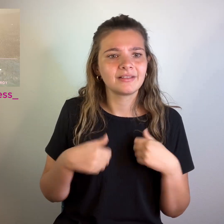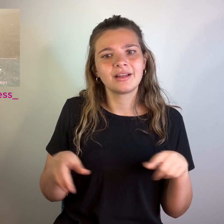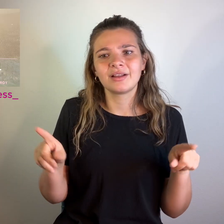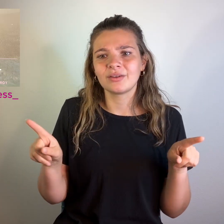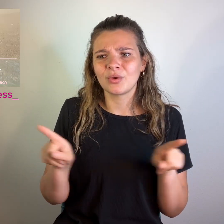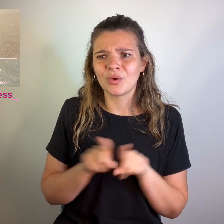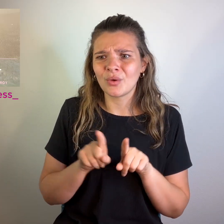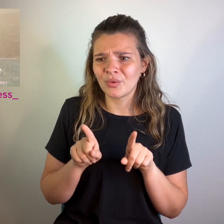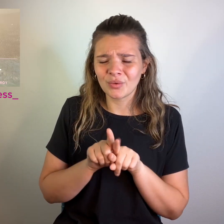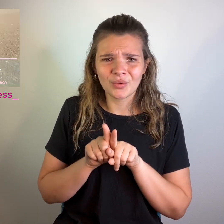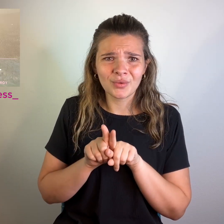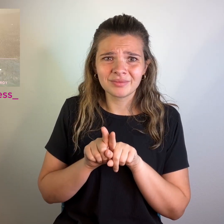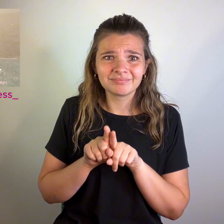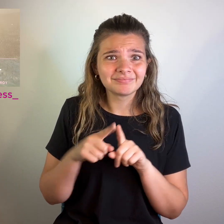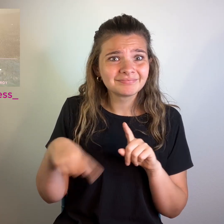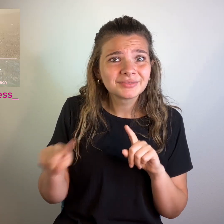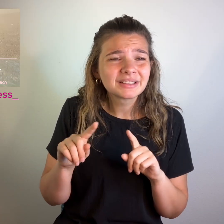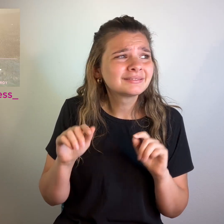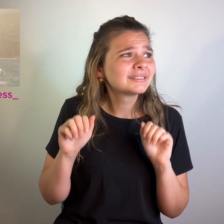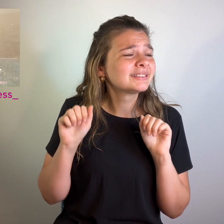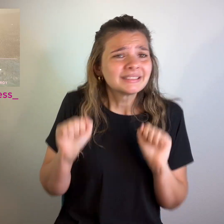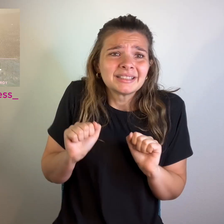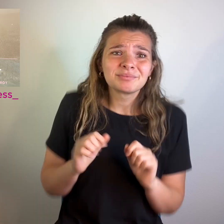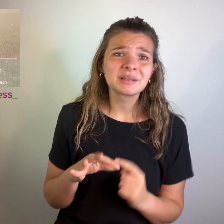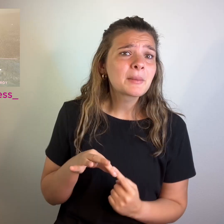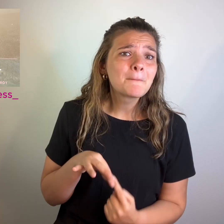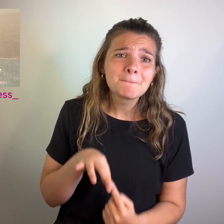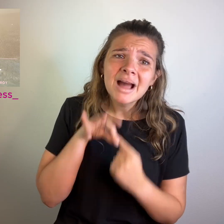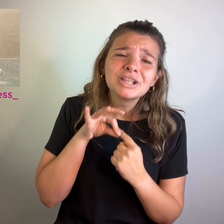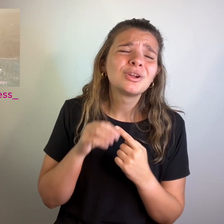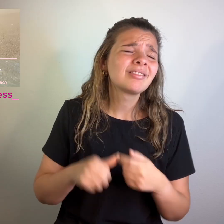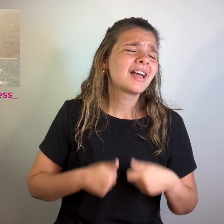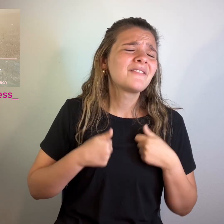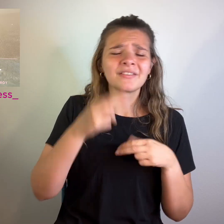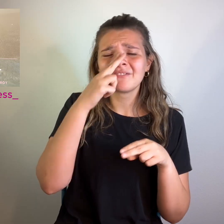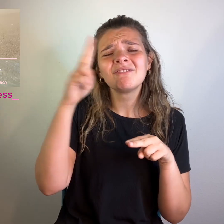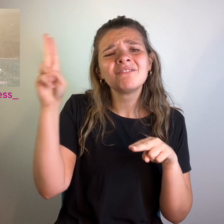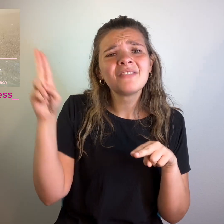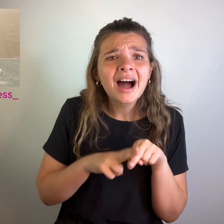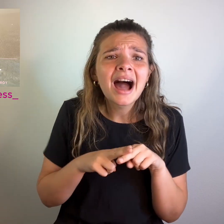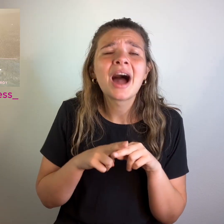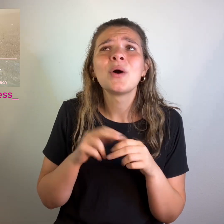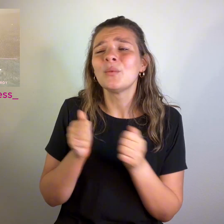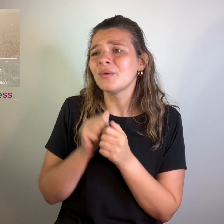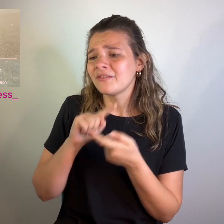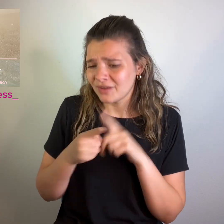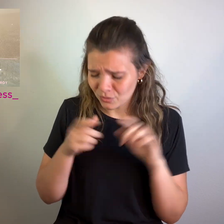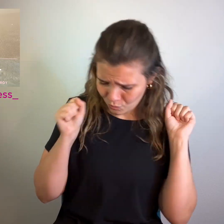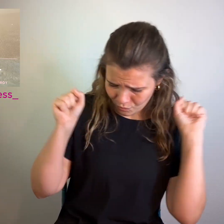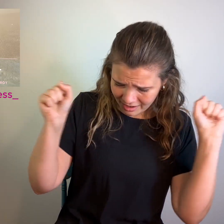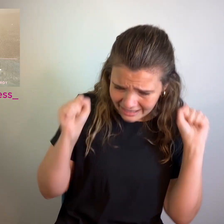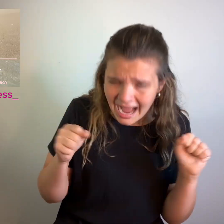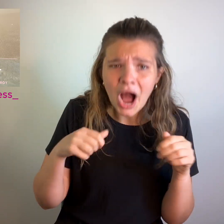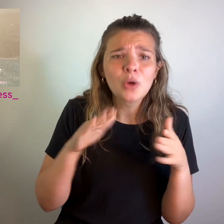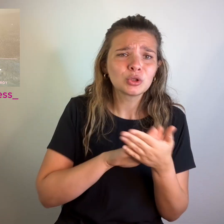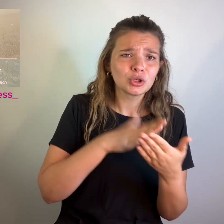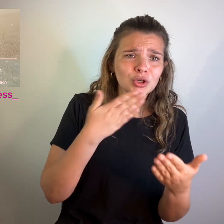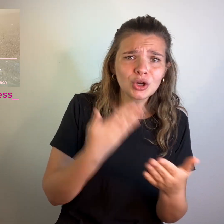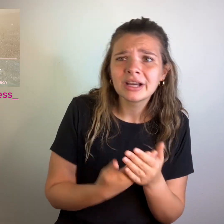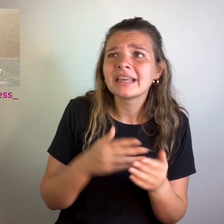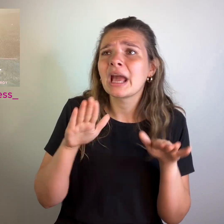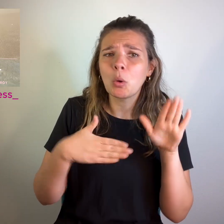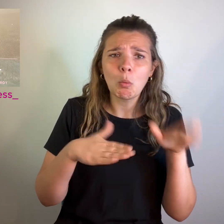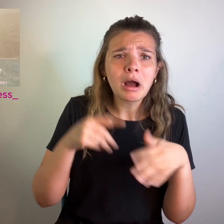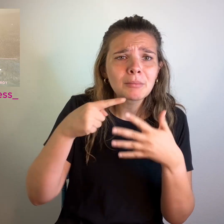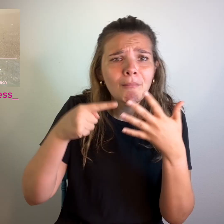special. Life is just so much more fun with friends. Workouts more fun with friends. Cookies more fun with friends. Walks are more fun with friends. Movies are more